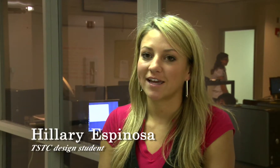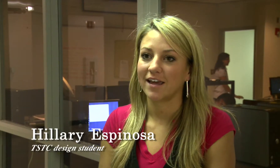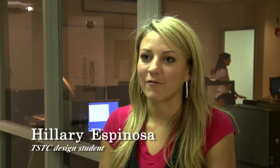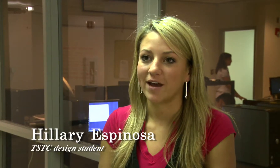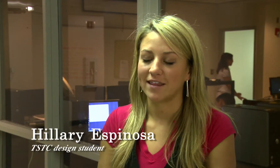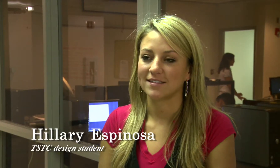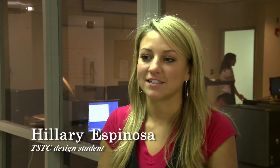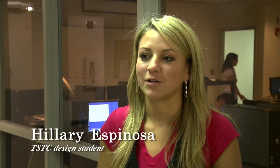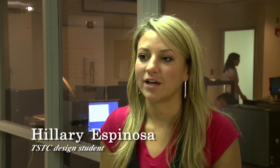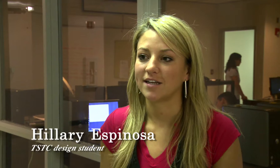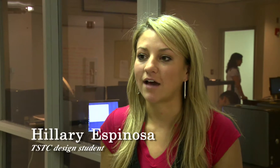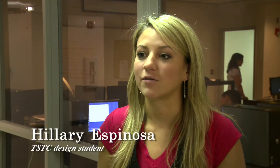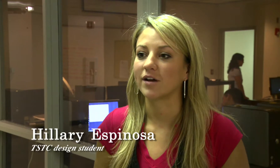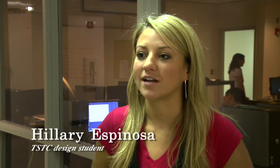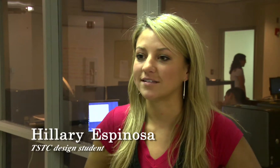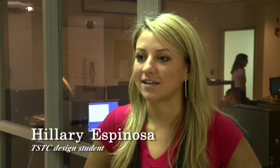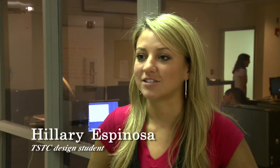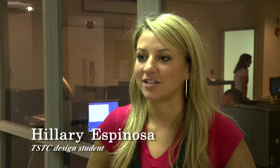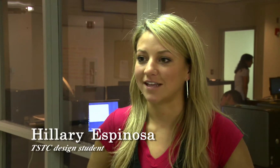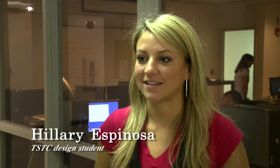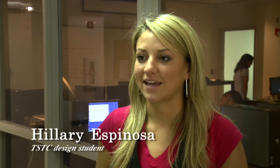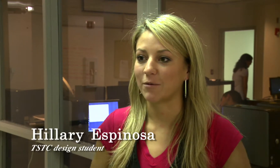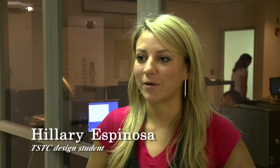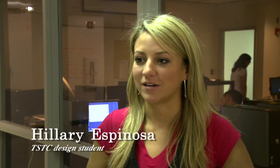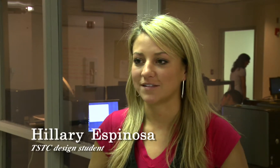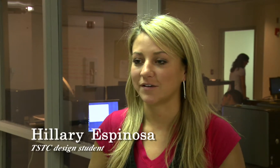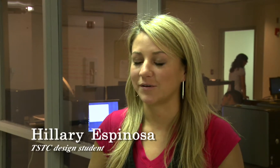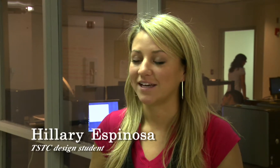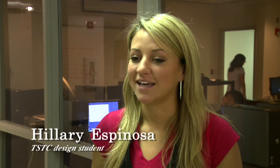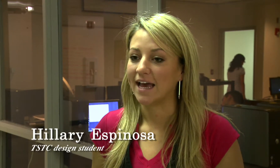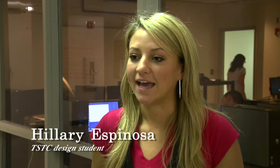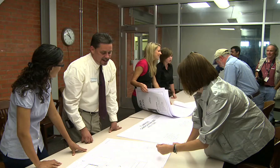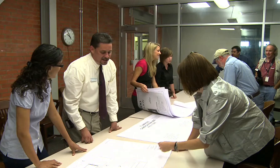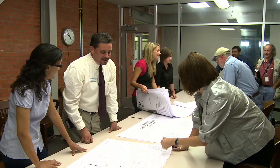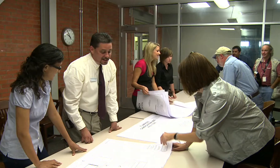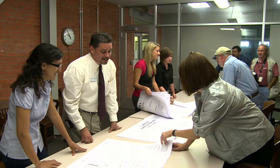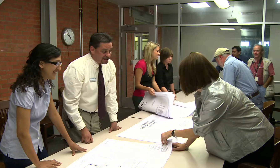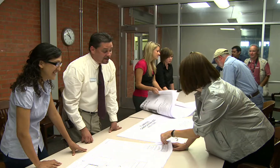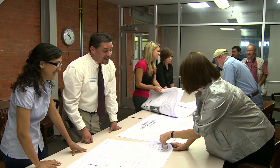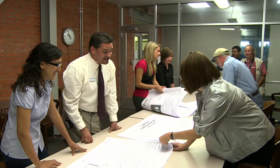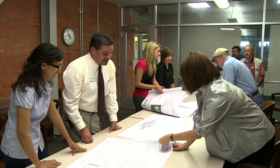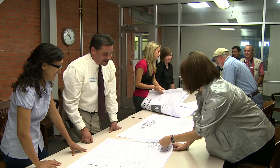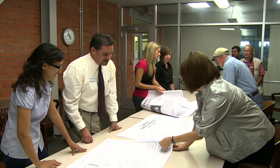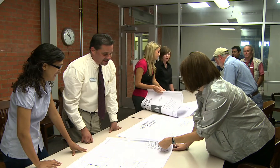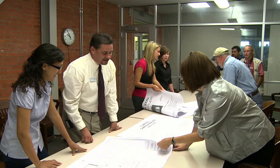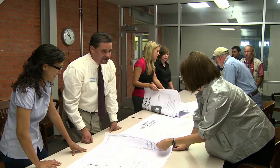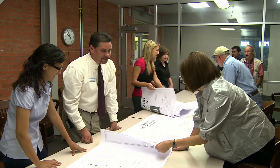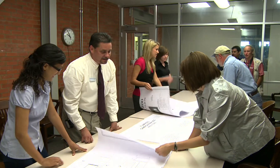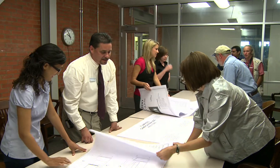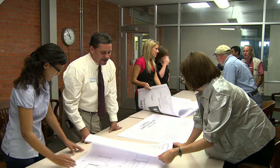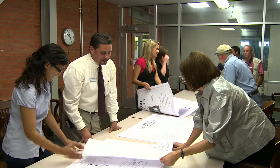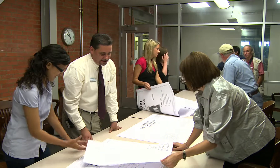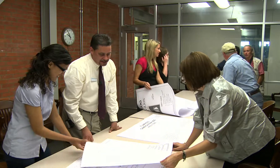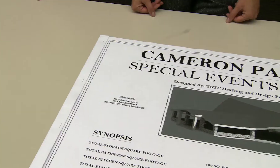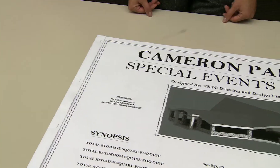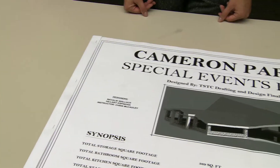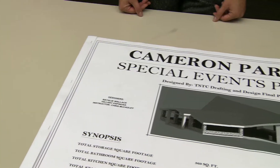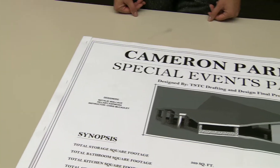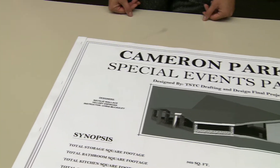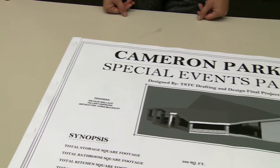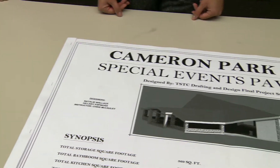especially working with such a renowned organization like the Cameron Park Zoo, and they were really great working with